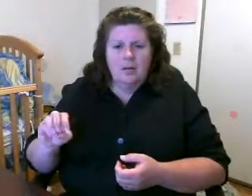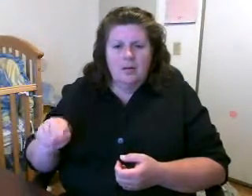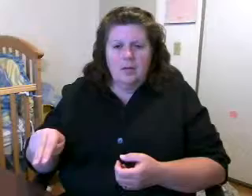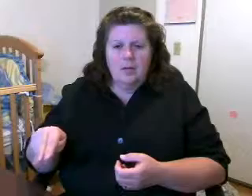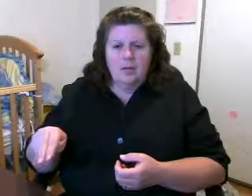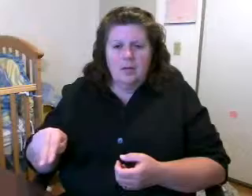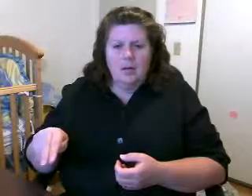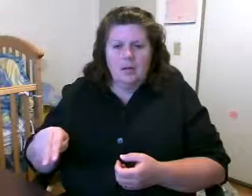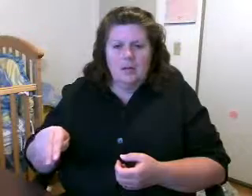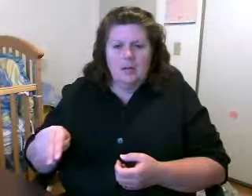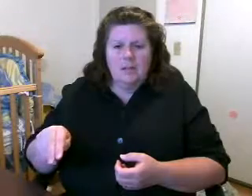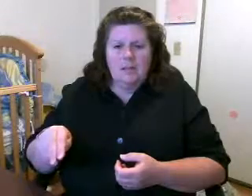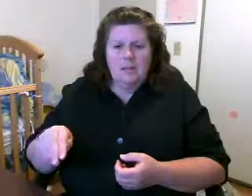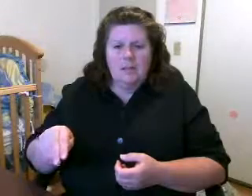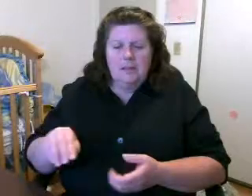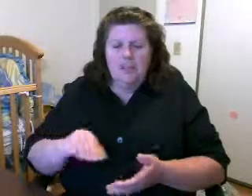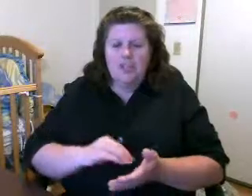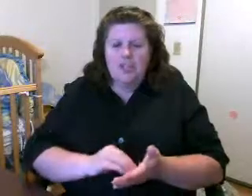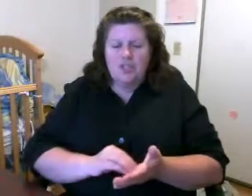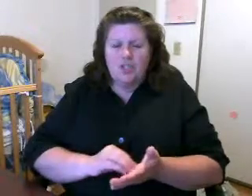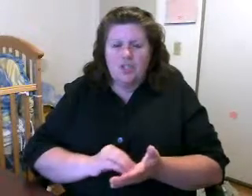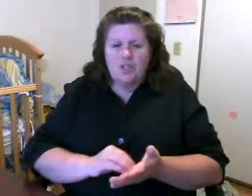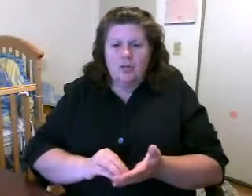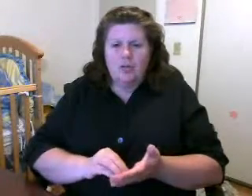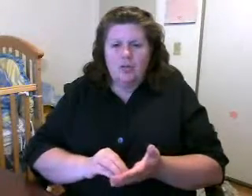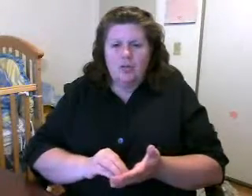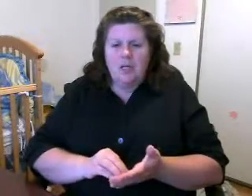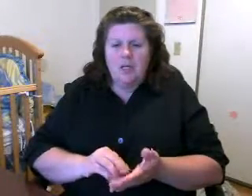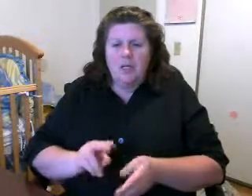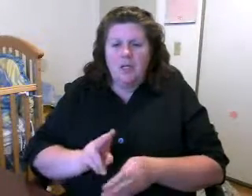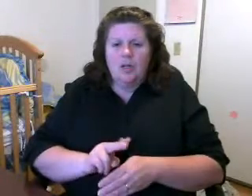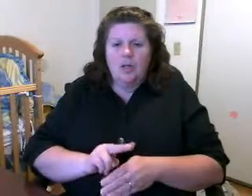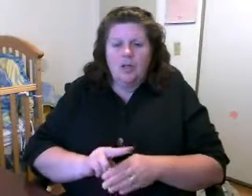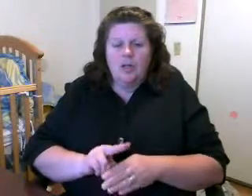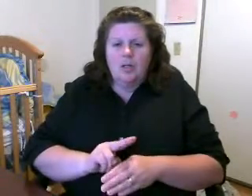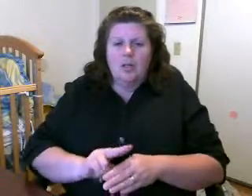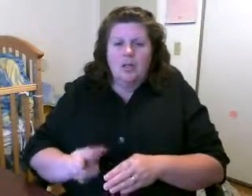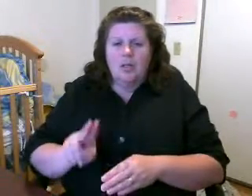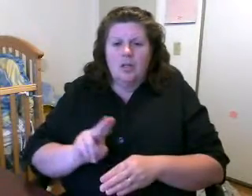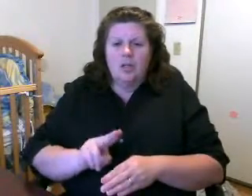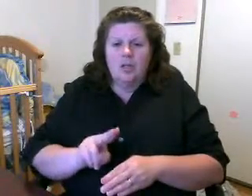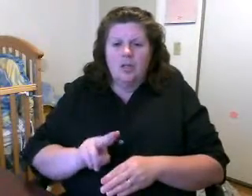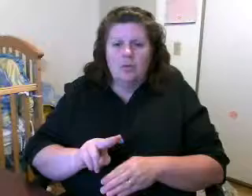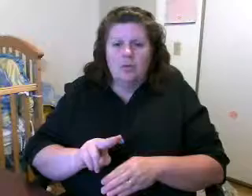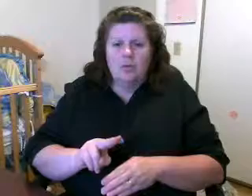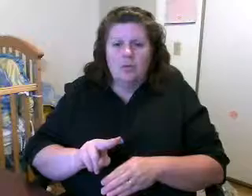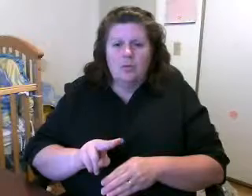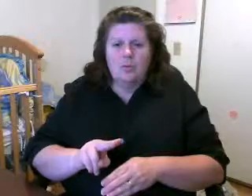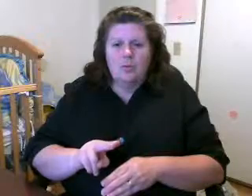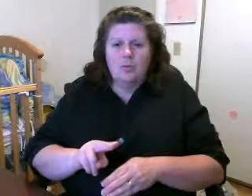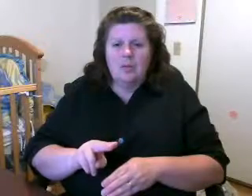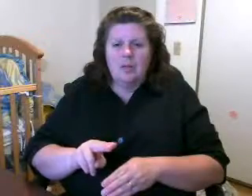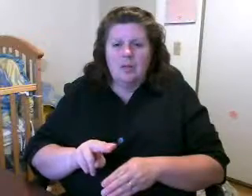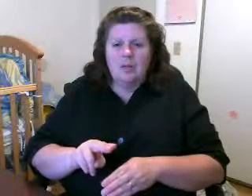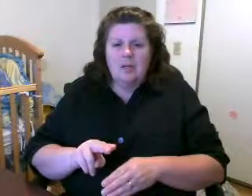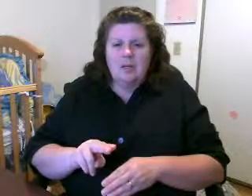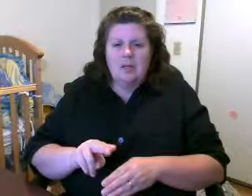using inflective intonation, applying sentence boundaries. Okay, so this is using